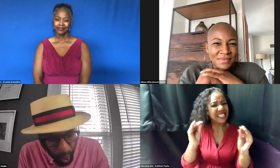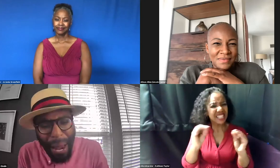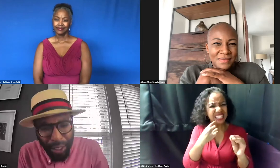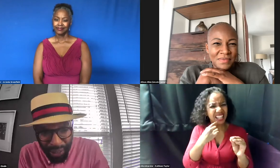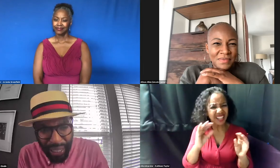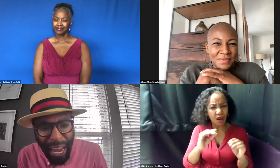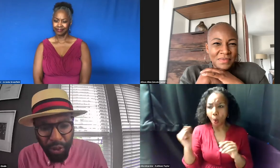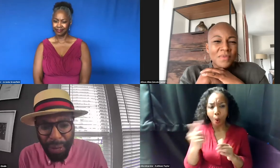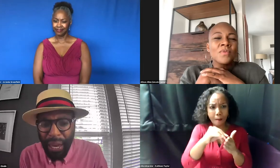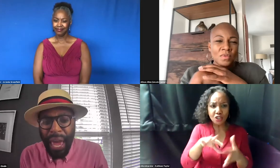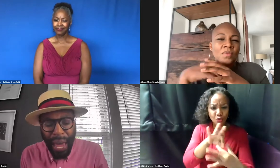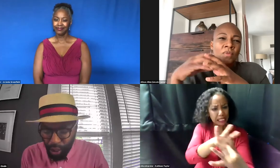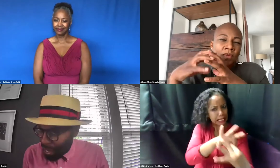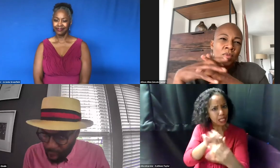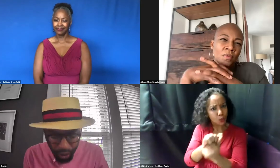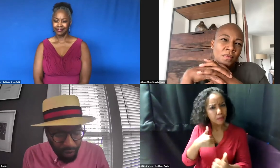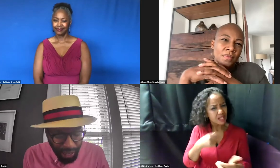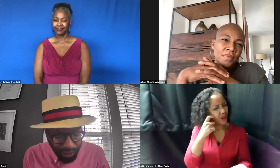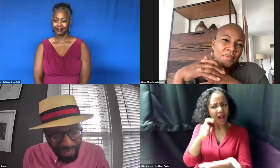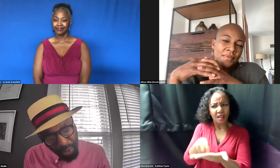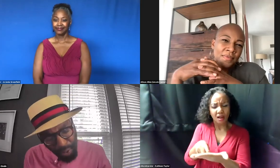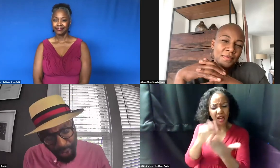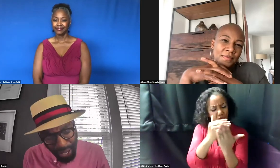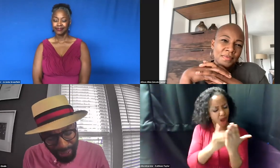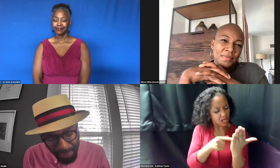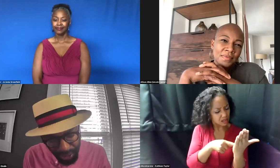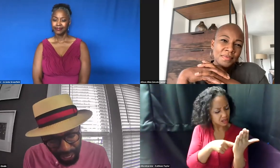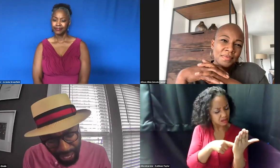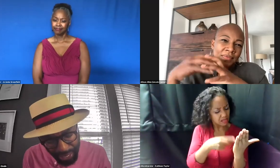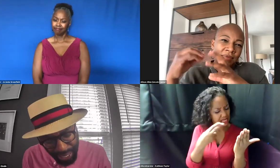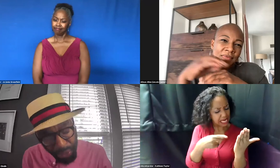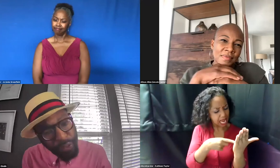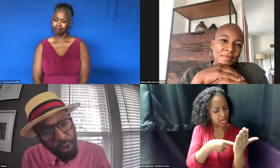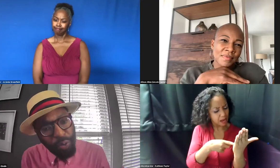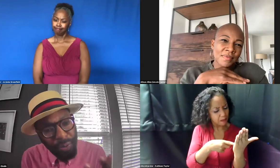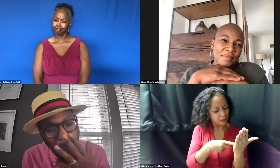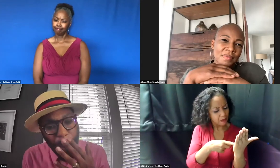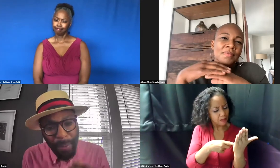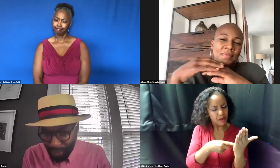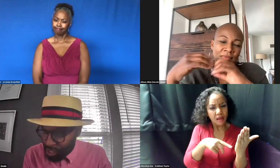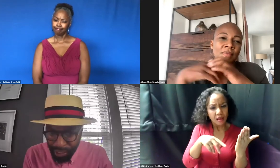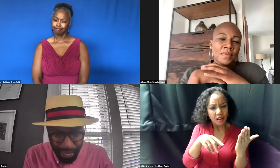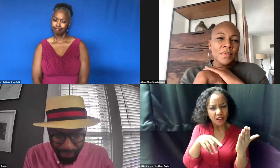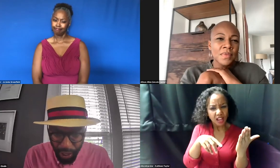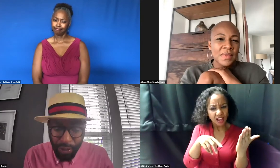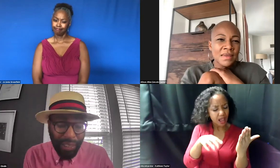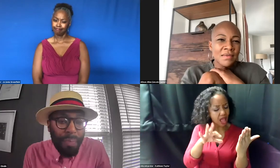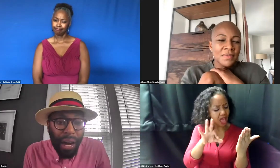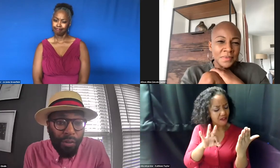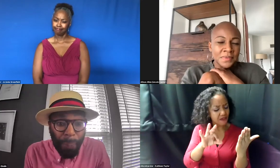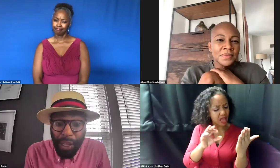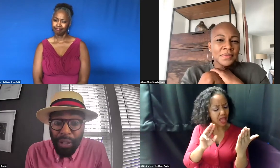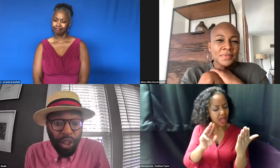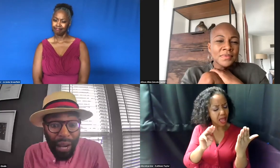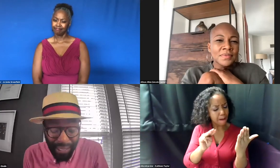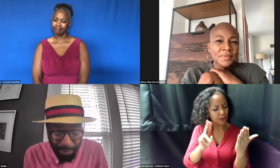on having all my students engage with me. And so I looked on the roster and I said, oh, wow, his name is Fnu. Because it just said FNU. So I said, oh, he might